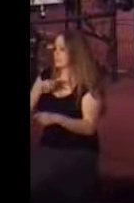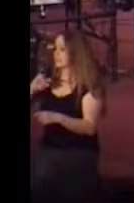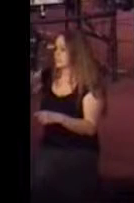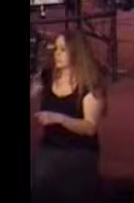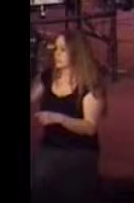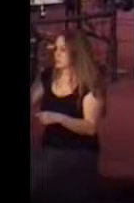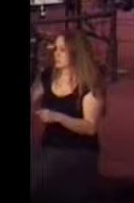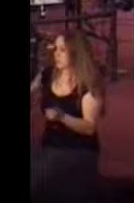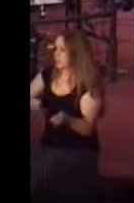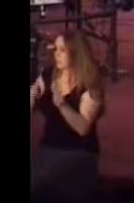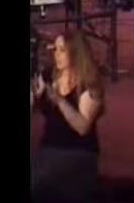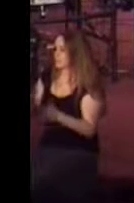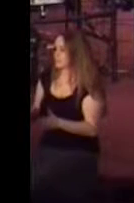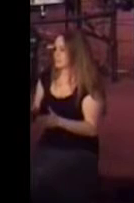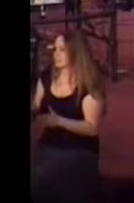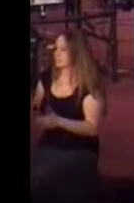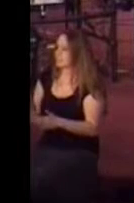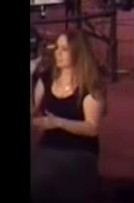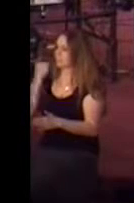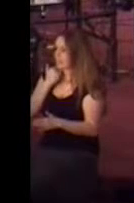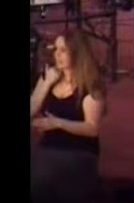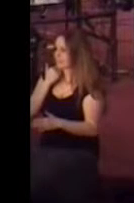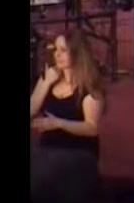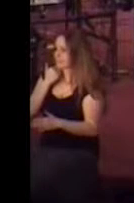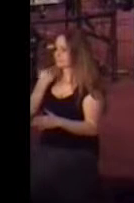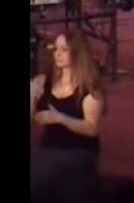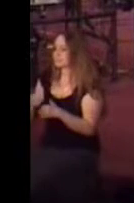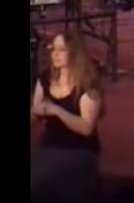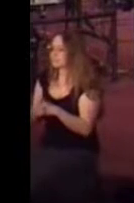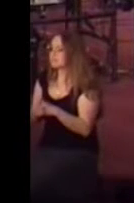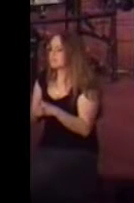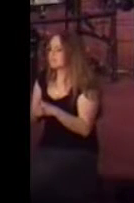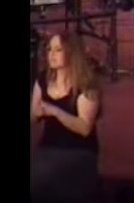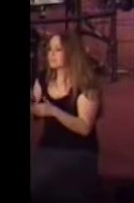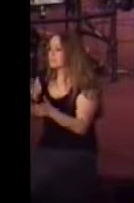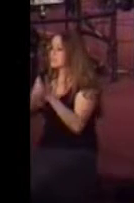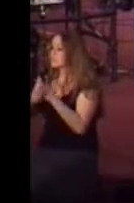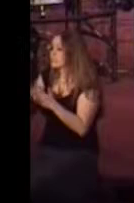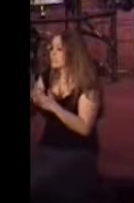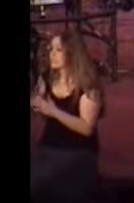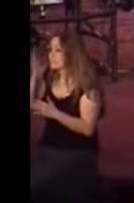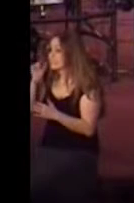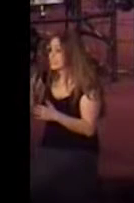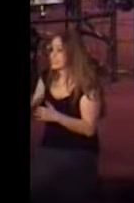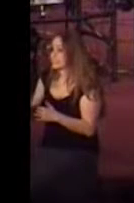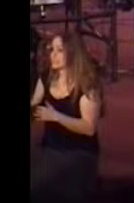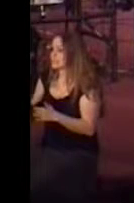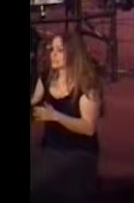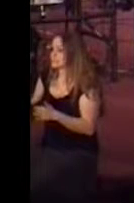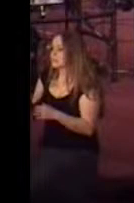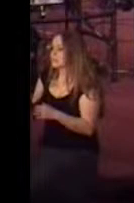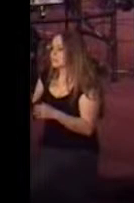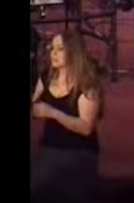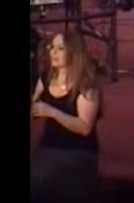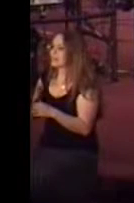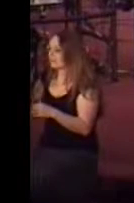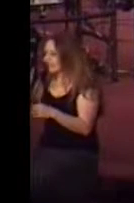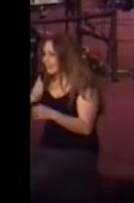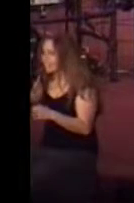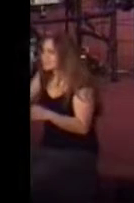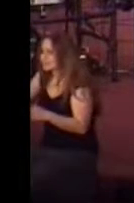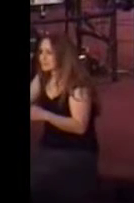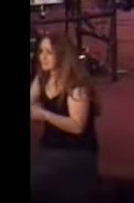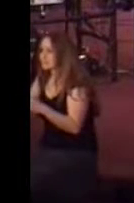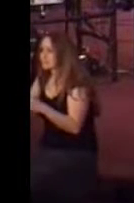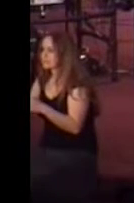beheaded. And Jesus hears this, and that's why he was seeking solitude. John